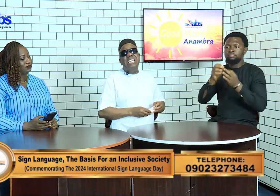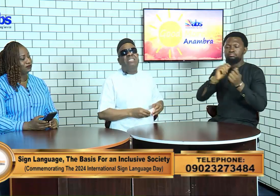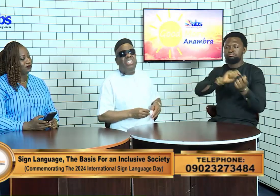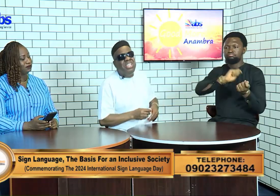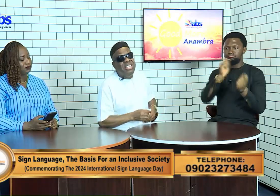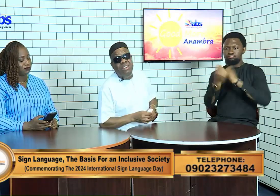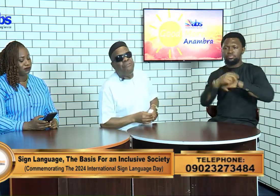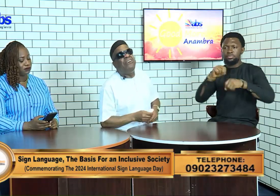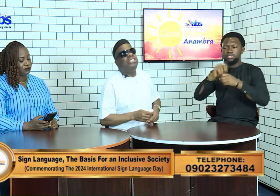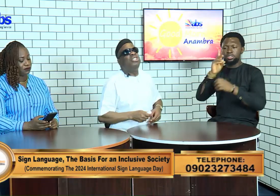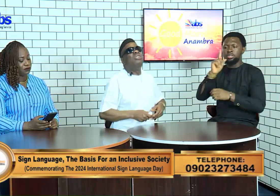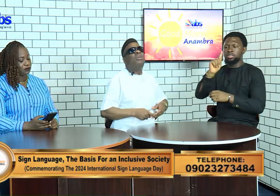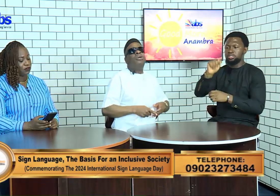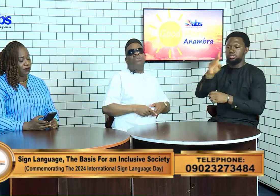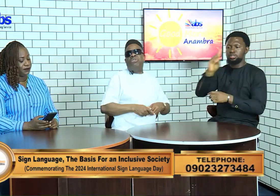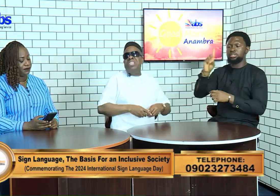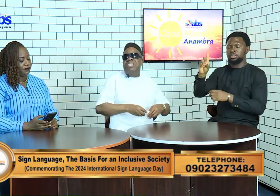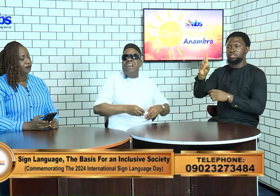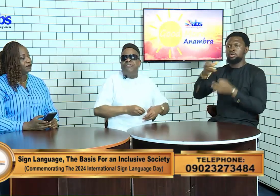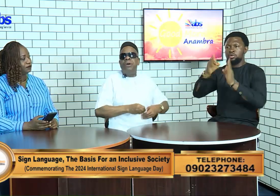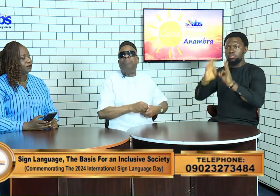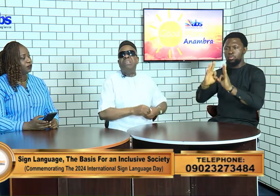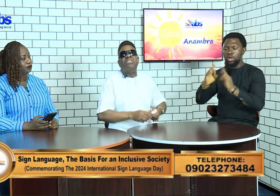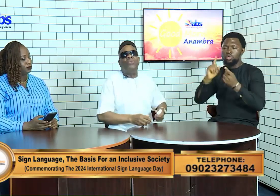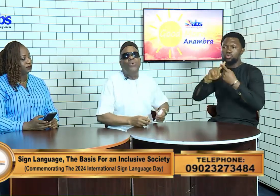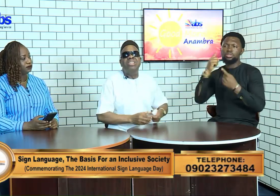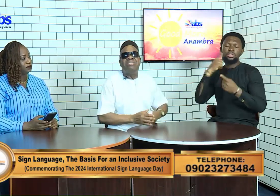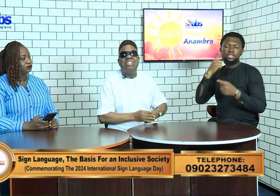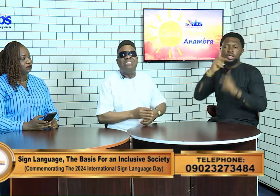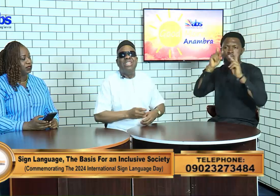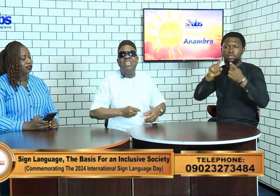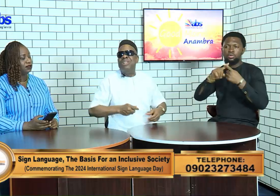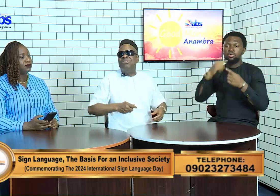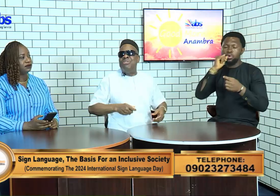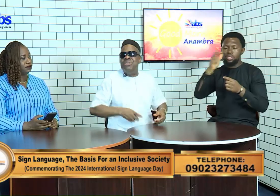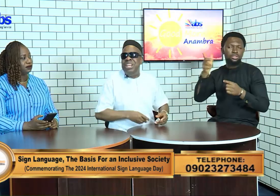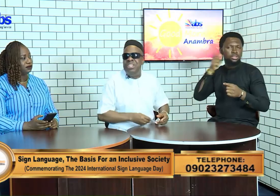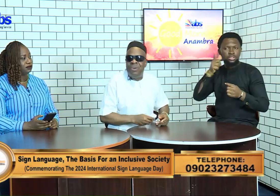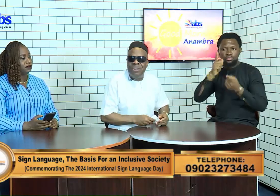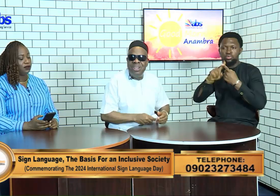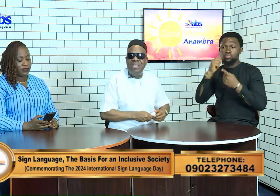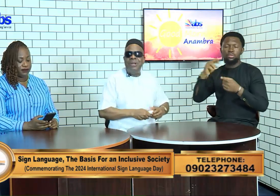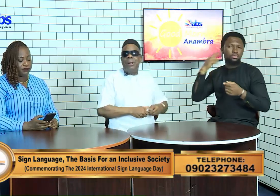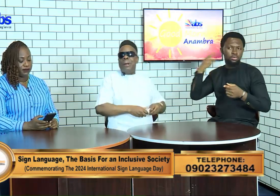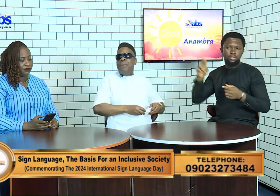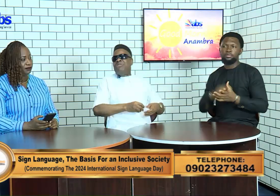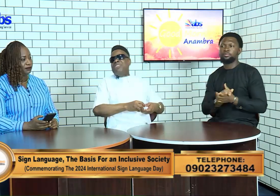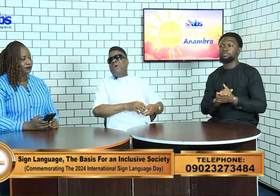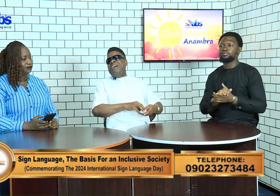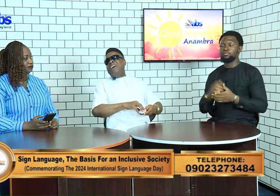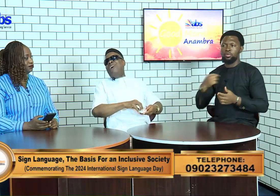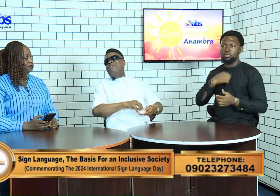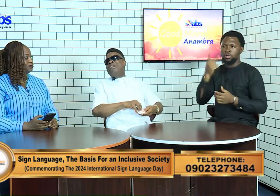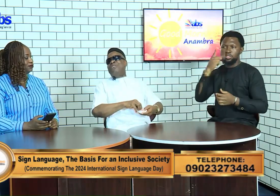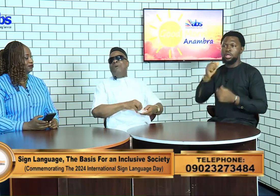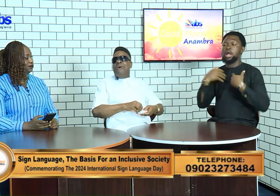in a TDD fashion to the deaf person who is listening to the radio. Okay. We see we have